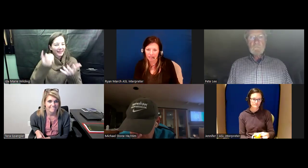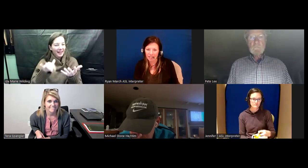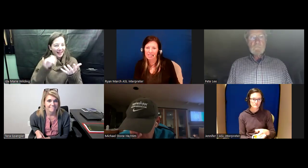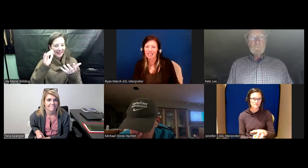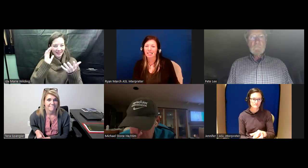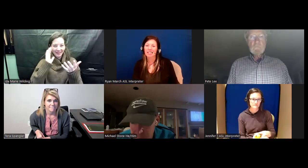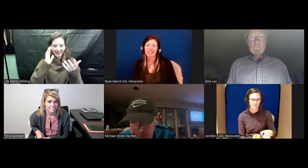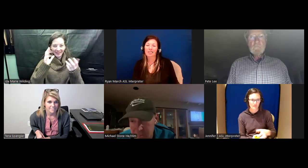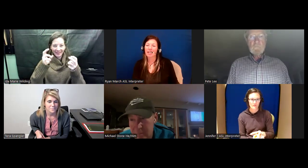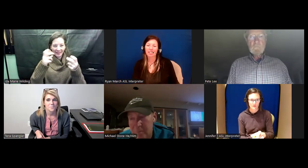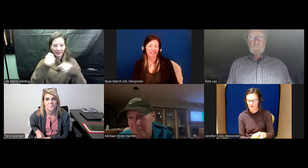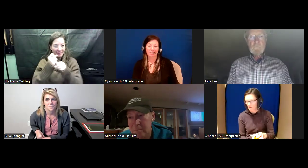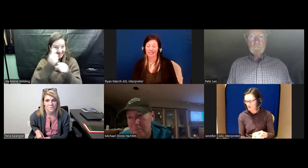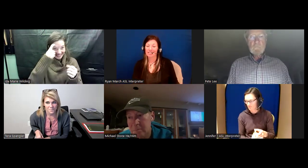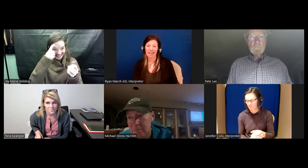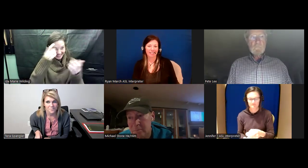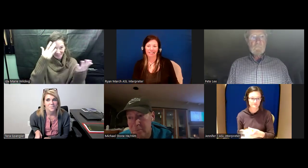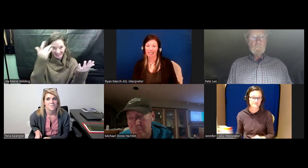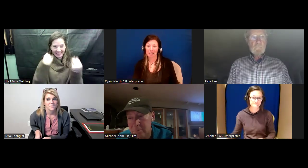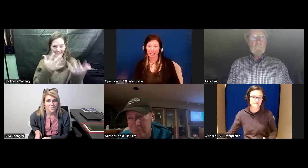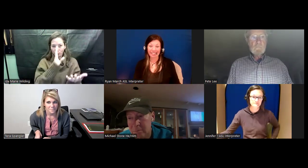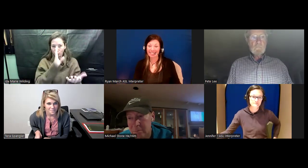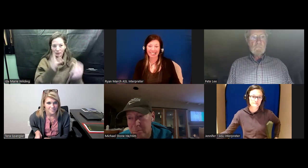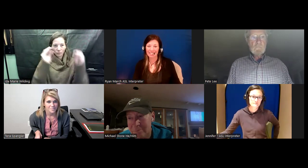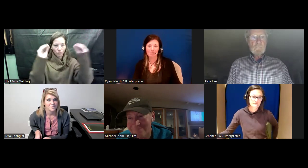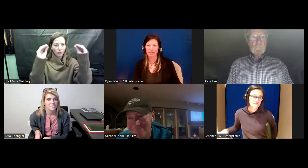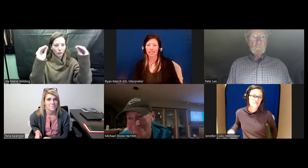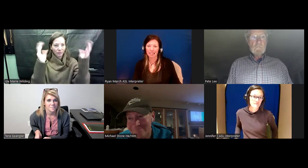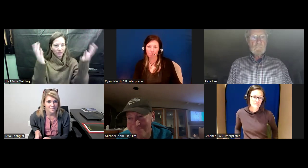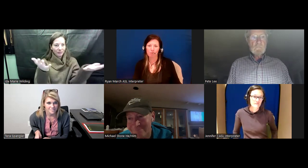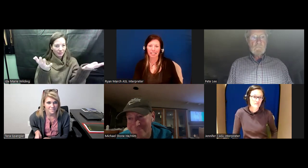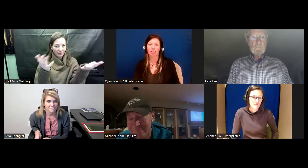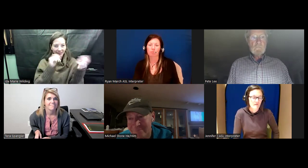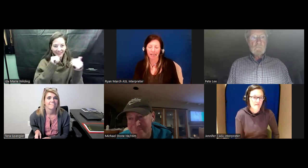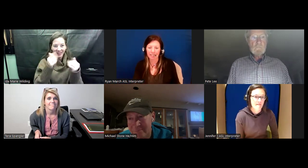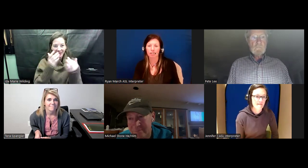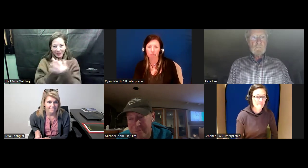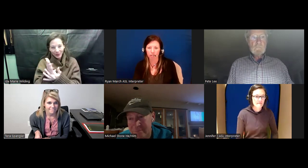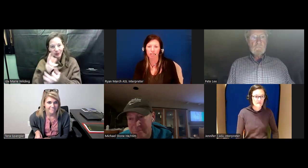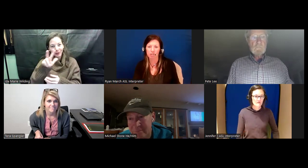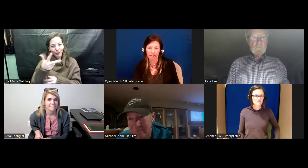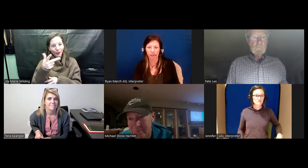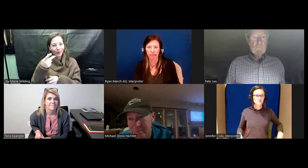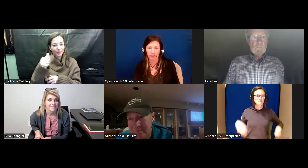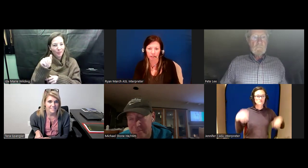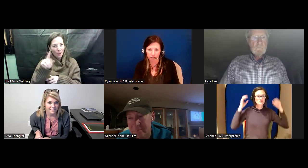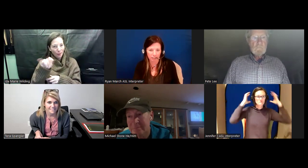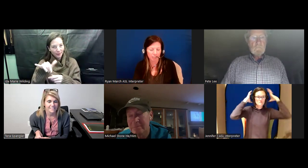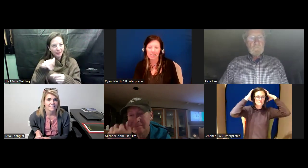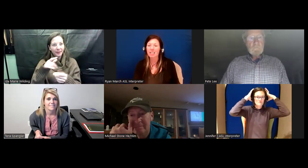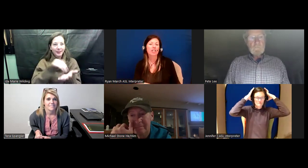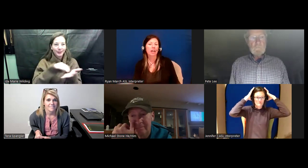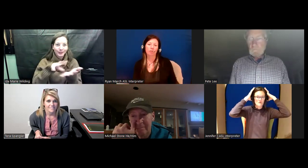deaf. So that just, yeah, doesn't make any sense to me because they're providing direct instruction to deaf, hard of hearing